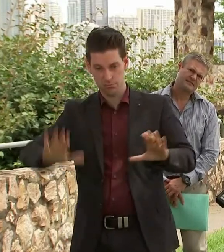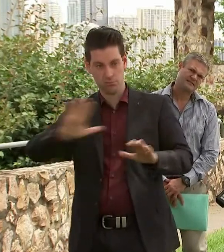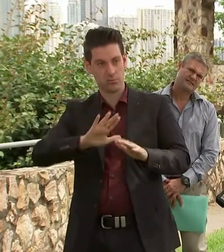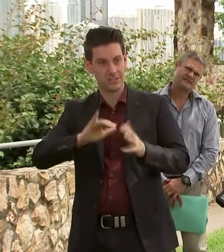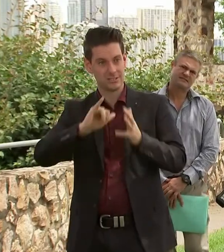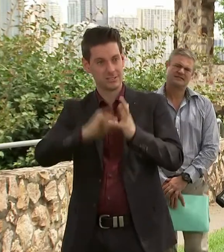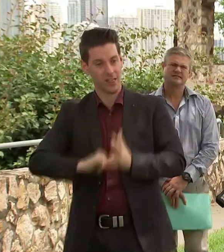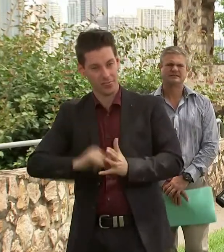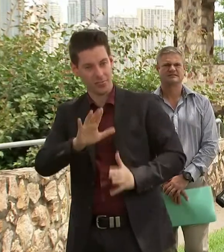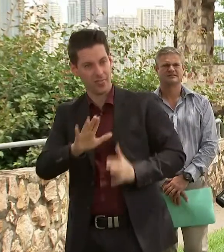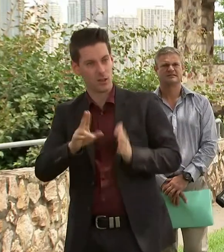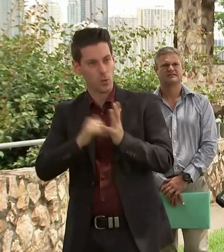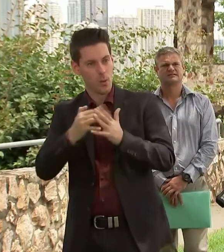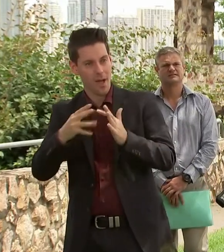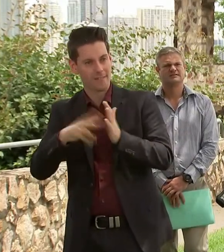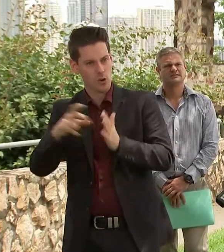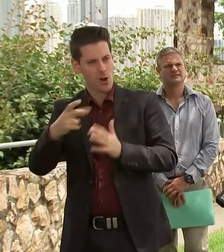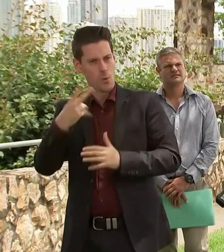For